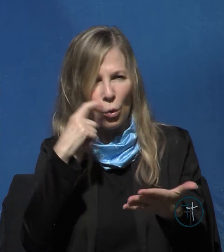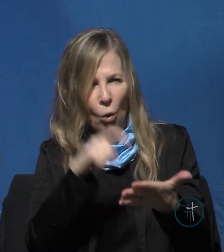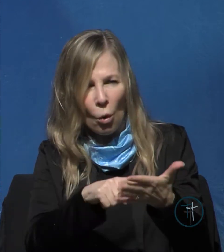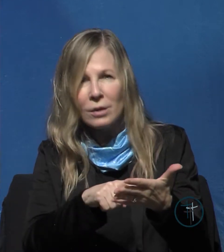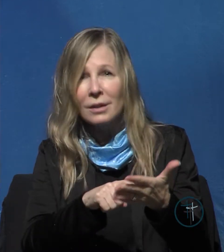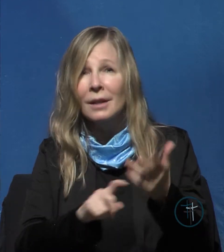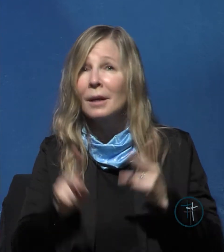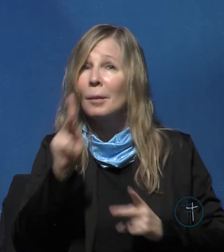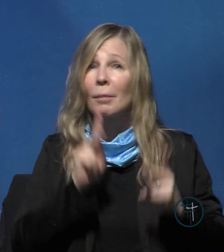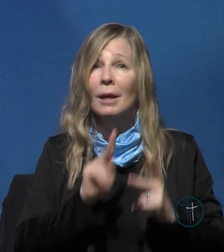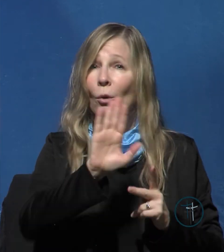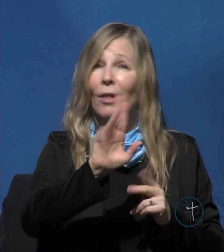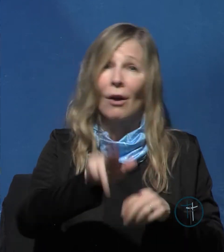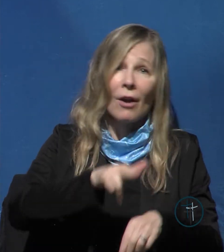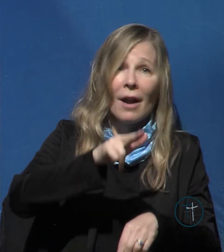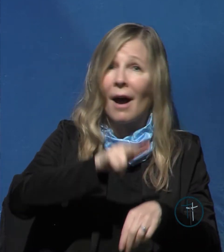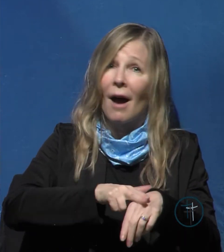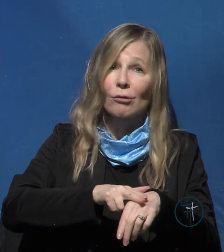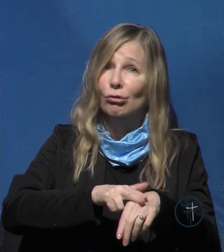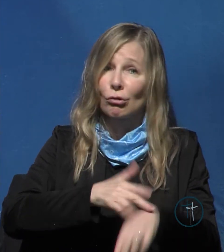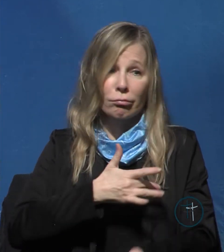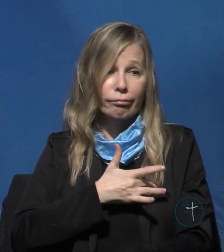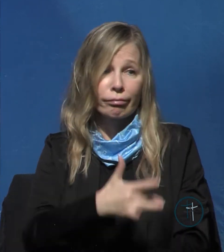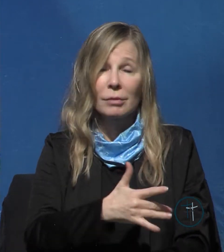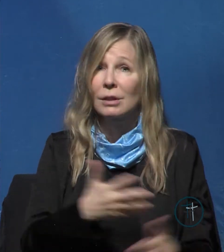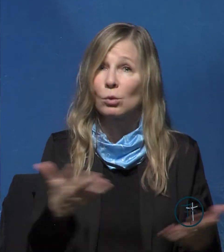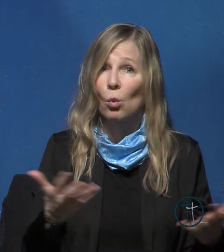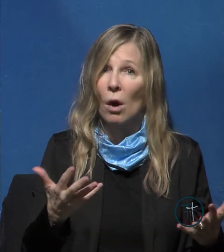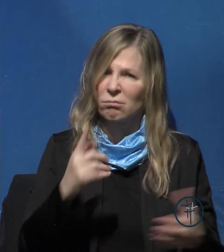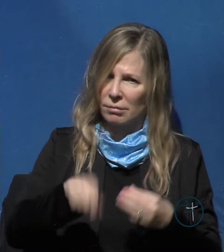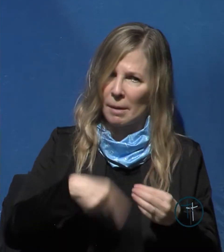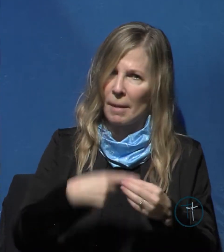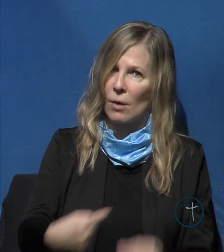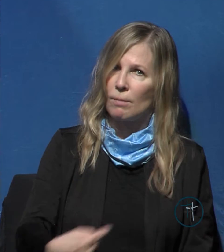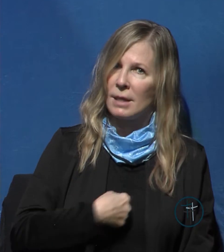people's default setting is, it's about me.